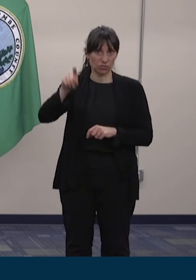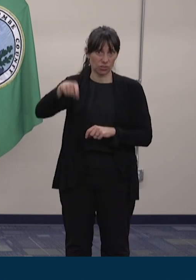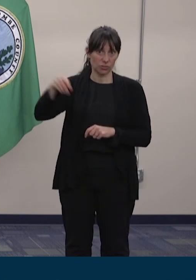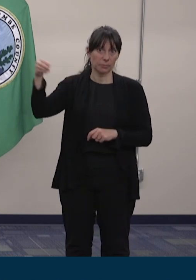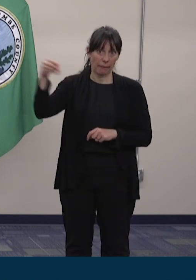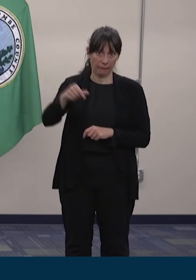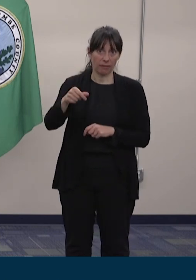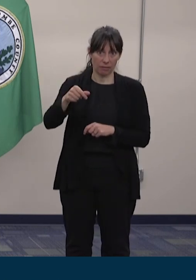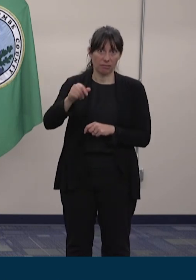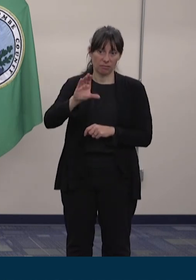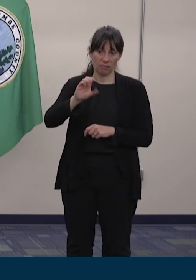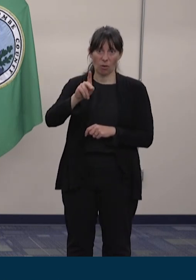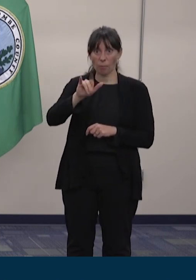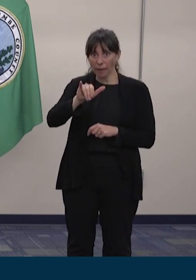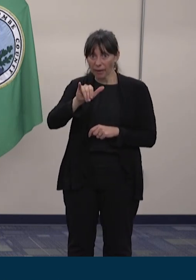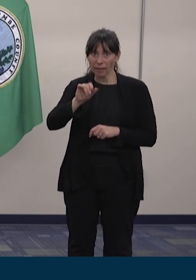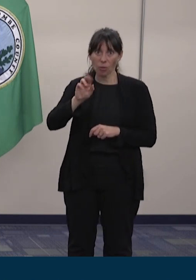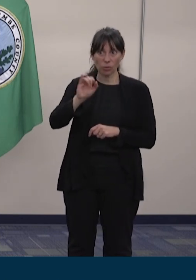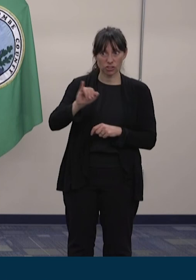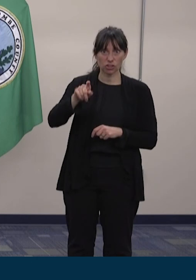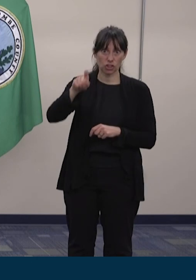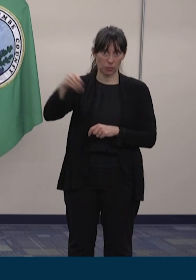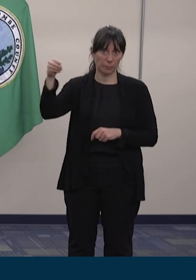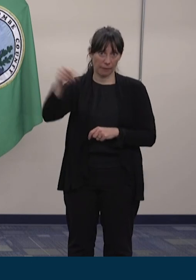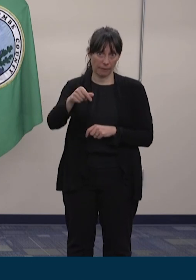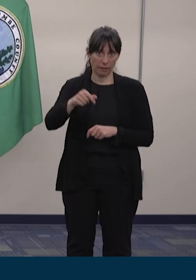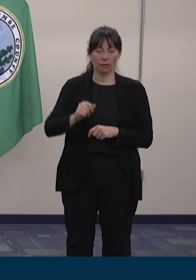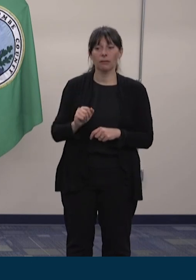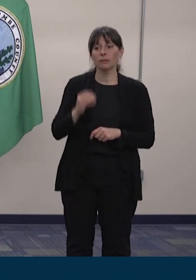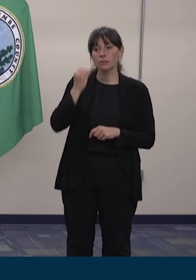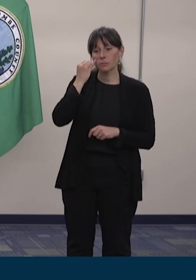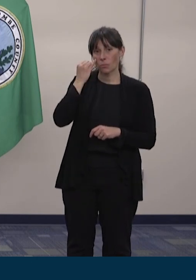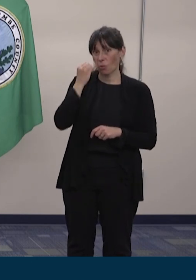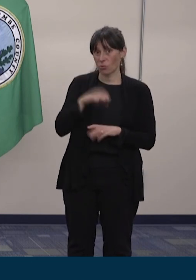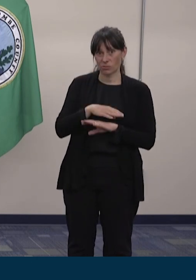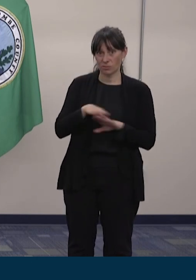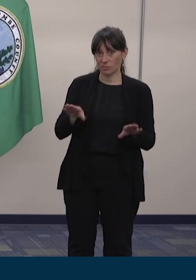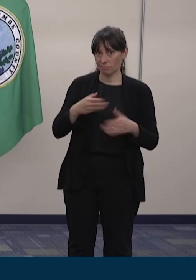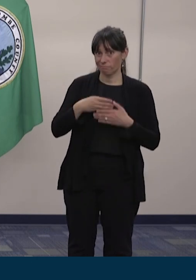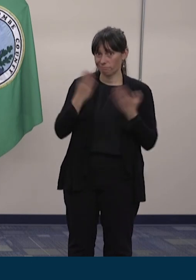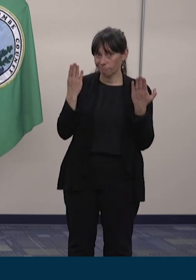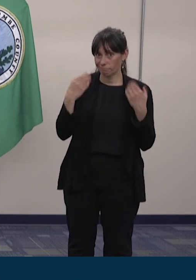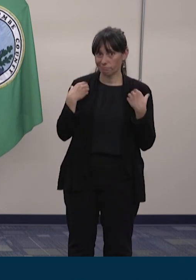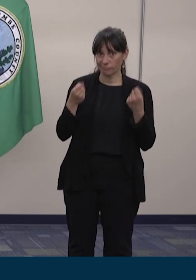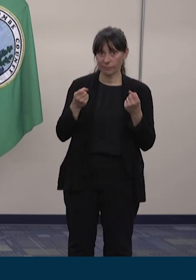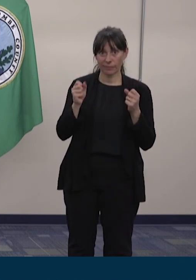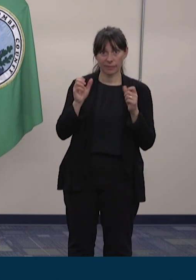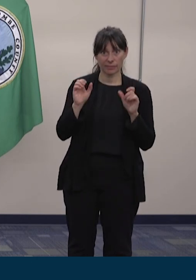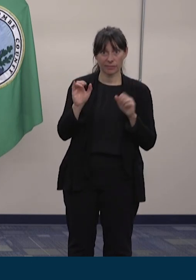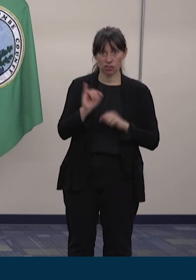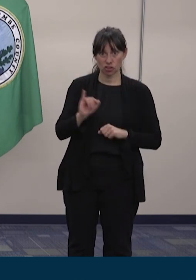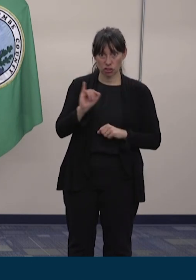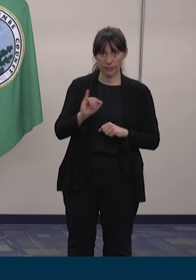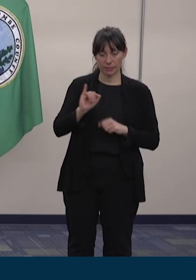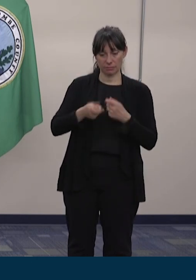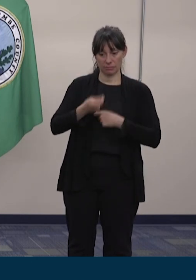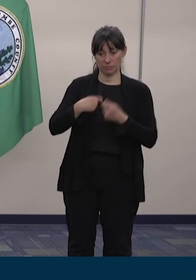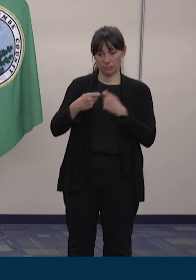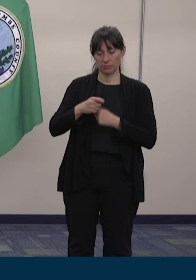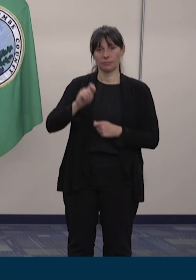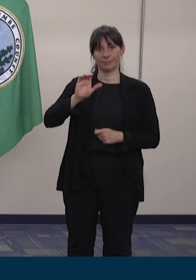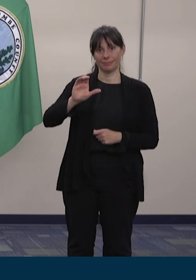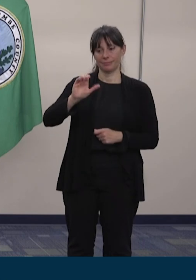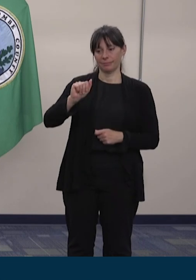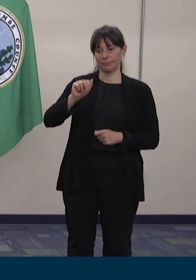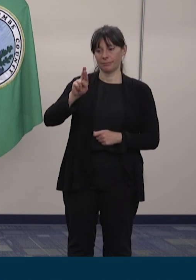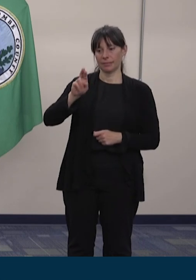seguro. If you are Si tú no uninsured, tienes un seguro médico, the CARES Act, el acto